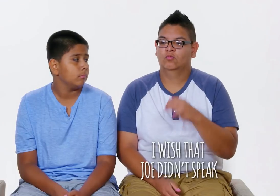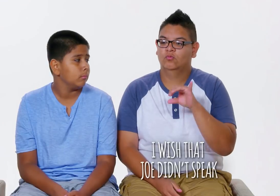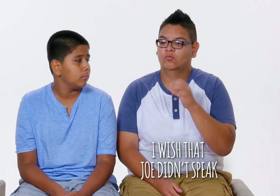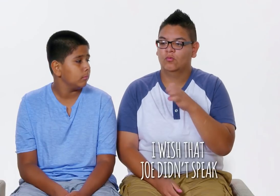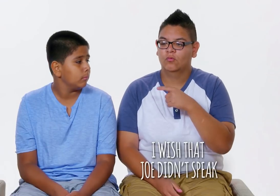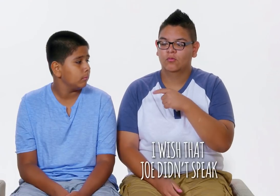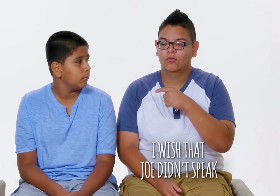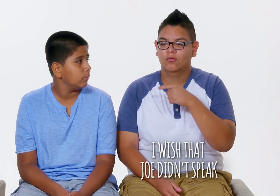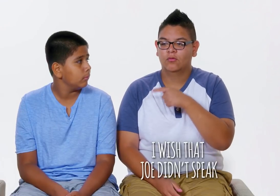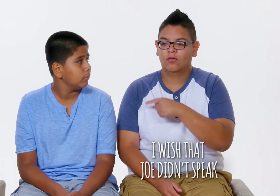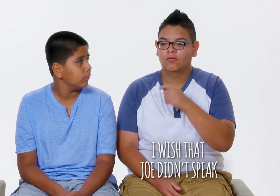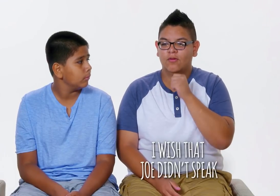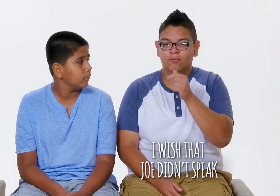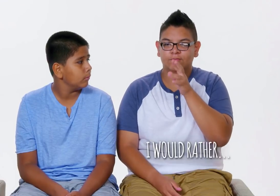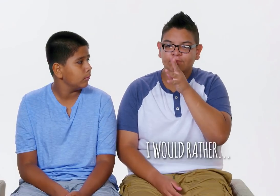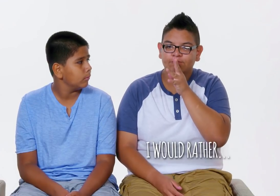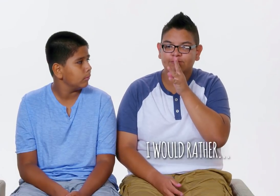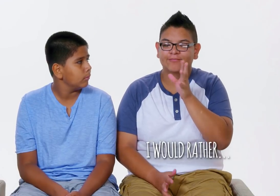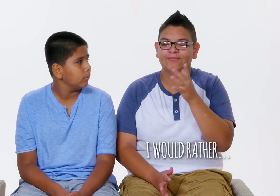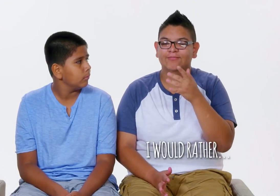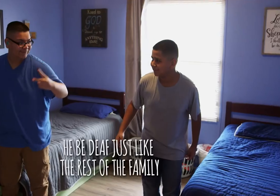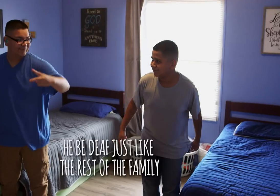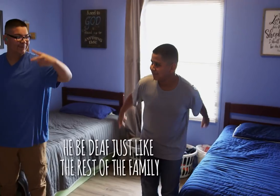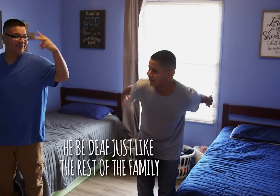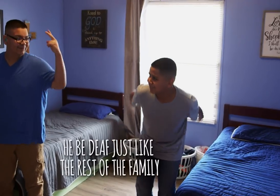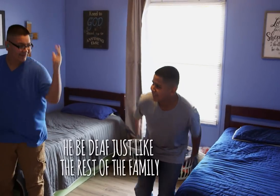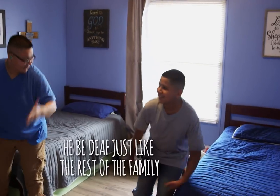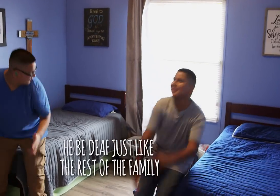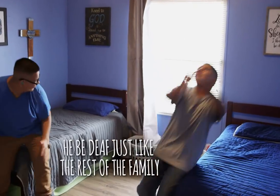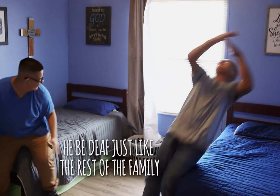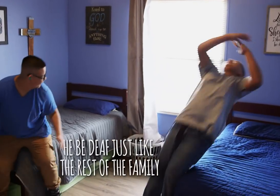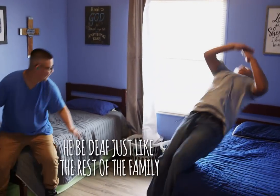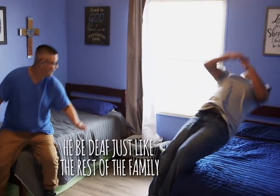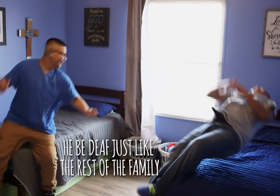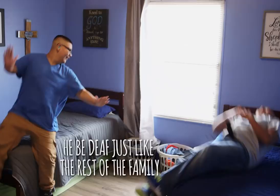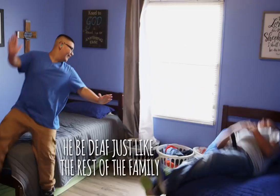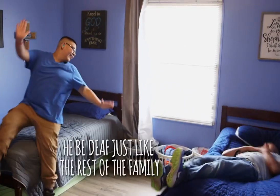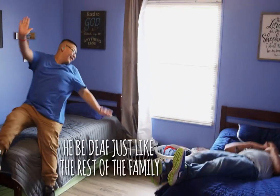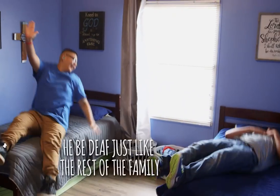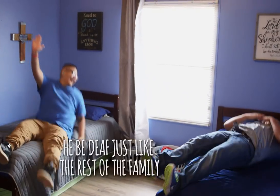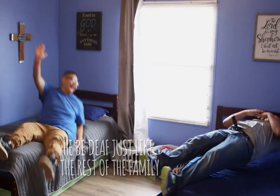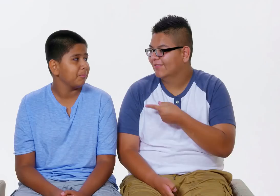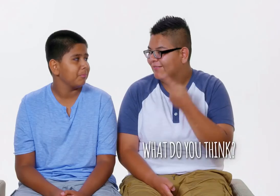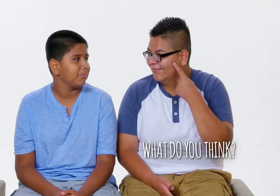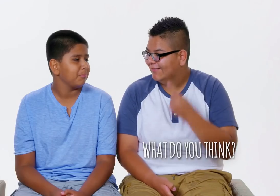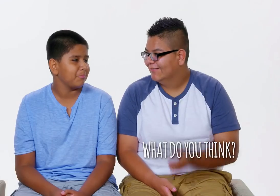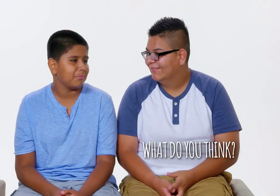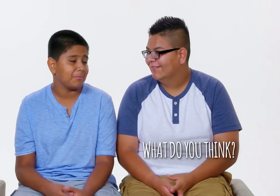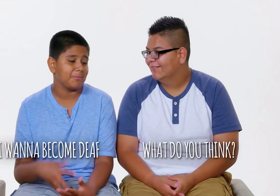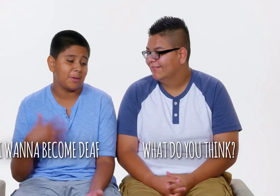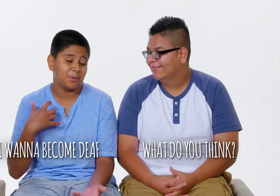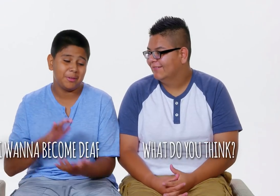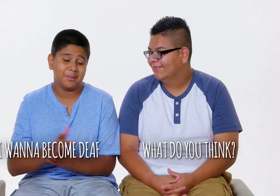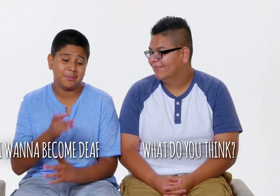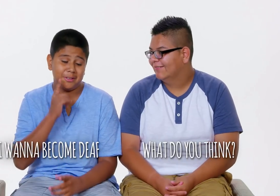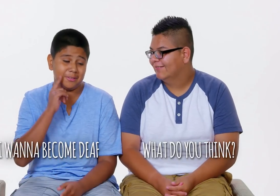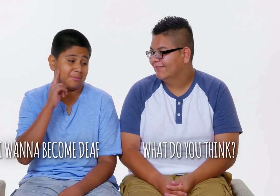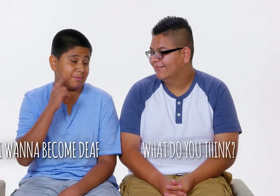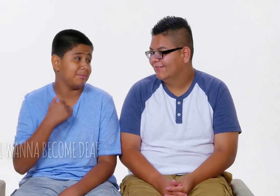that Joe didn't speak. I would rather he be deaf just like the rest of the family. What do you think? I want to become deaf.